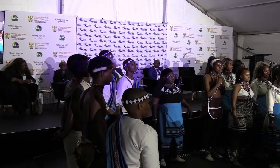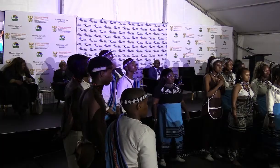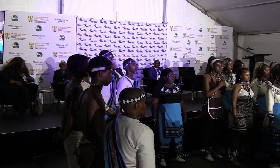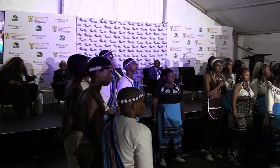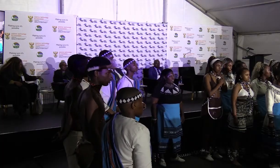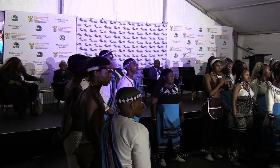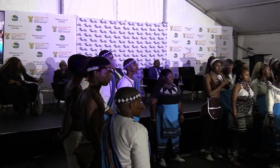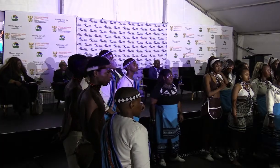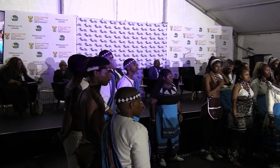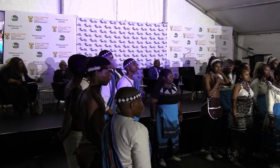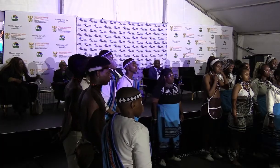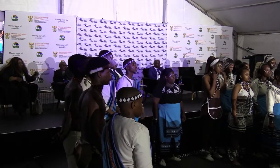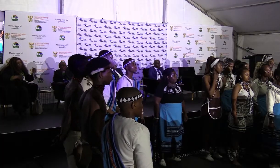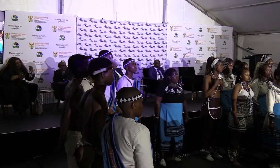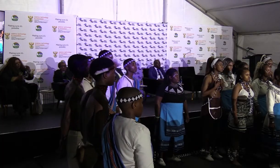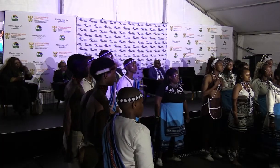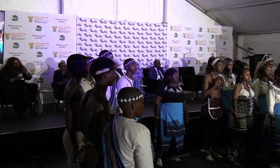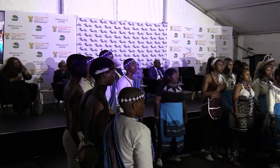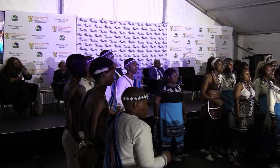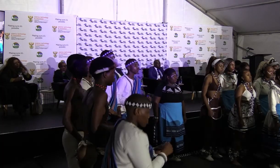Assisted by the church.